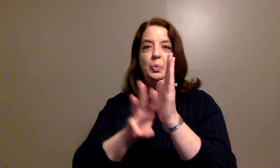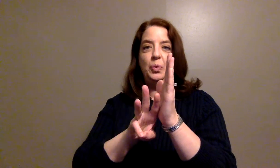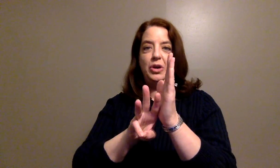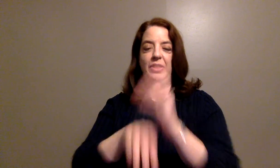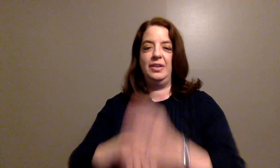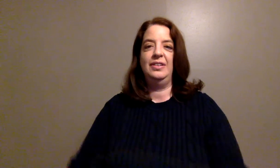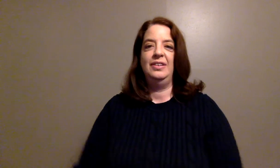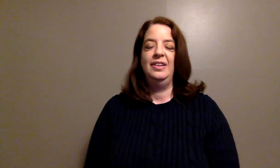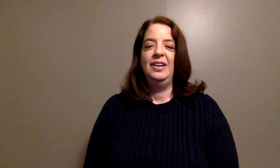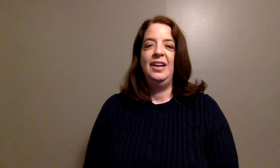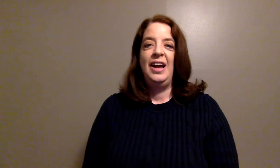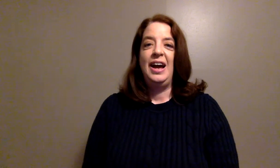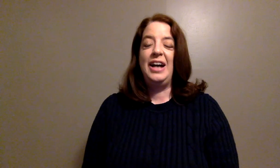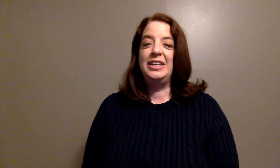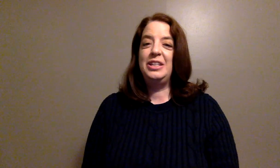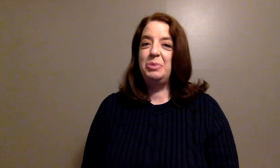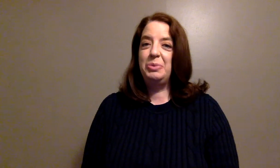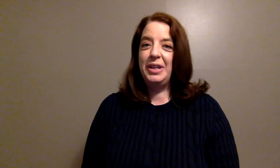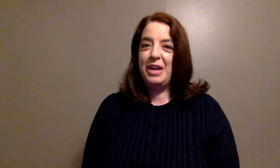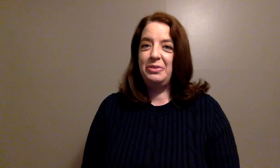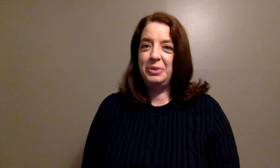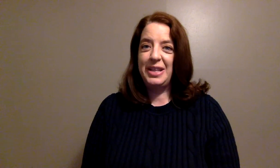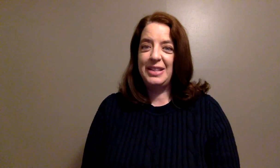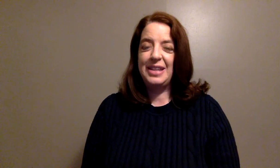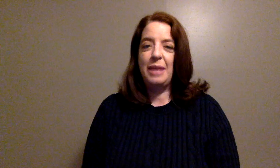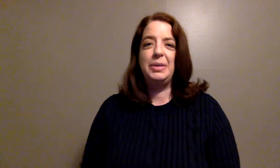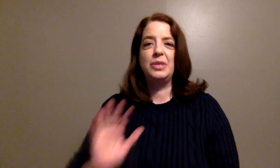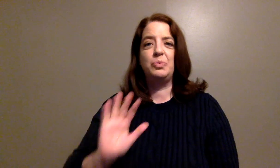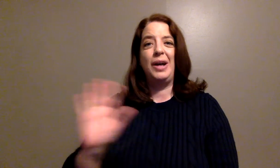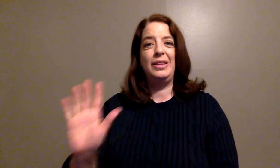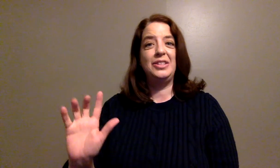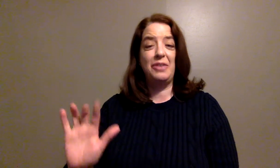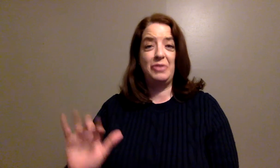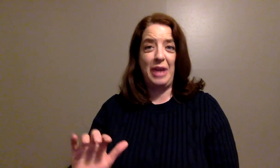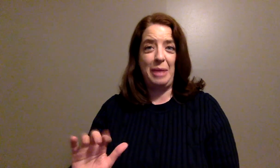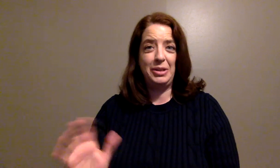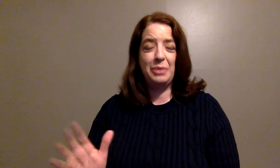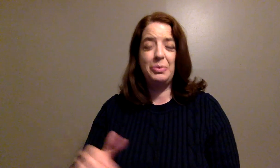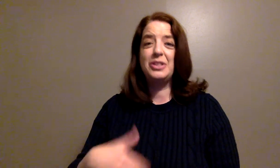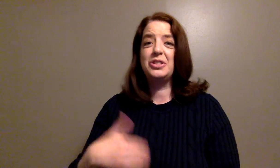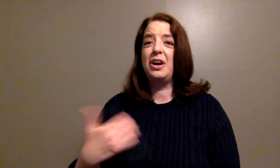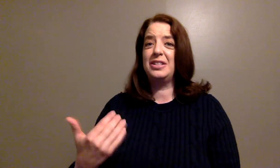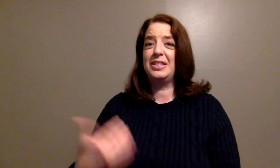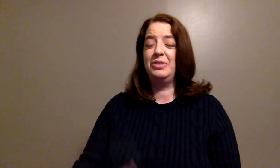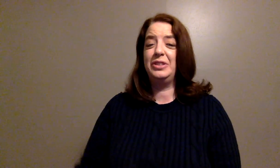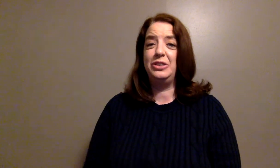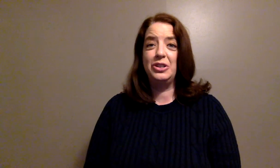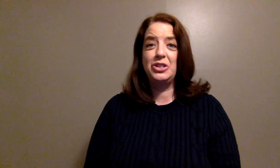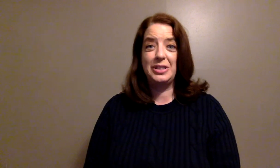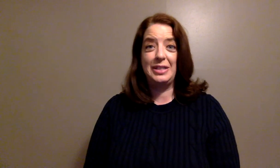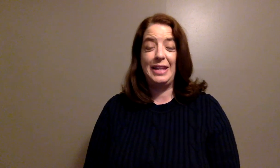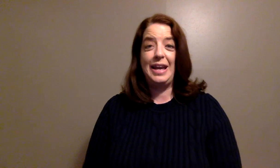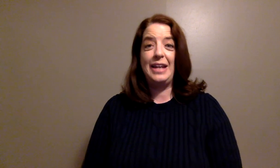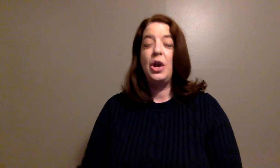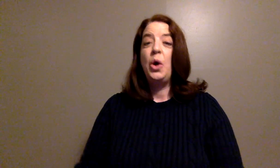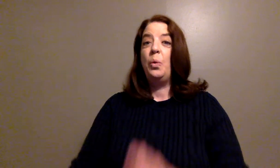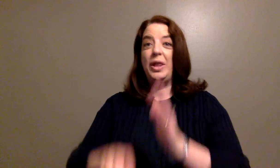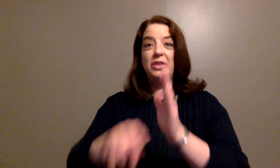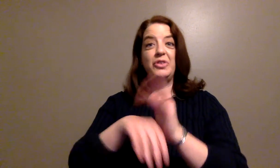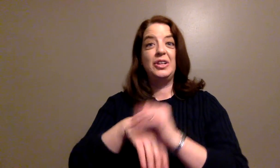Worth. You need to be really careful with that sign because while these aren't vocabulary words, there are several that look just like that. Weatherford is just